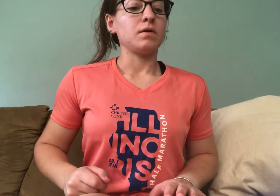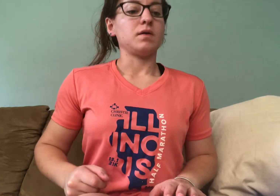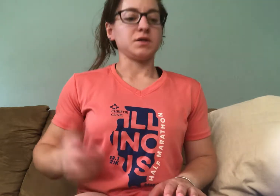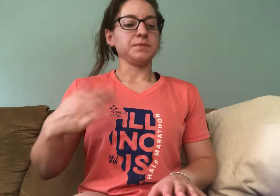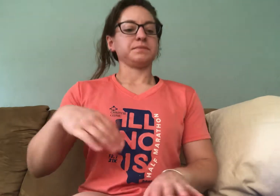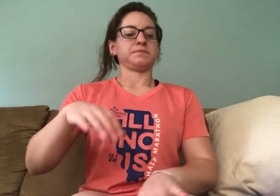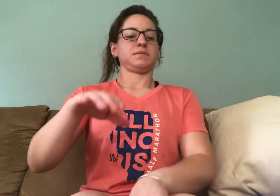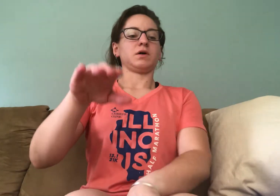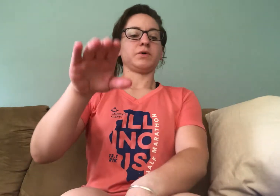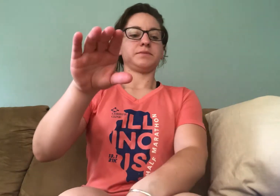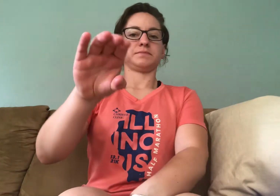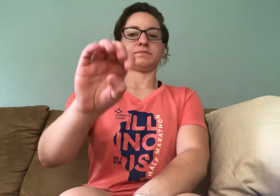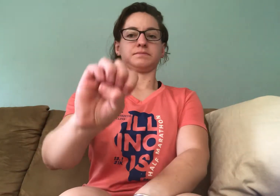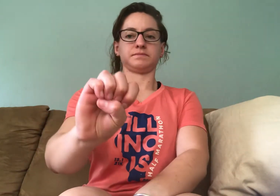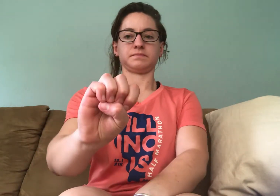Next one, long word.